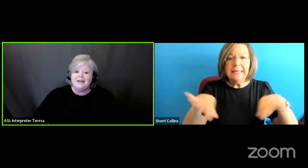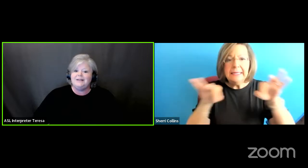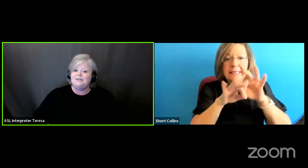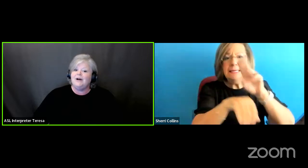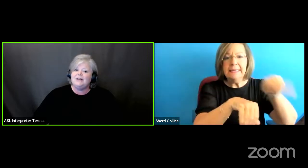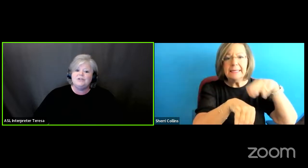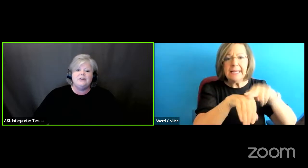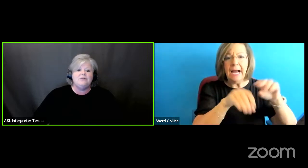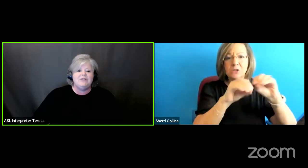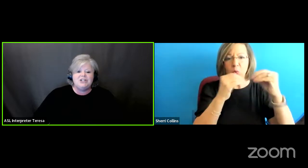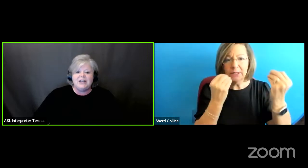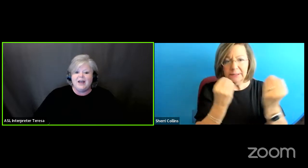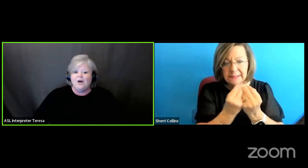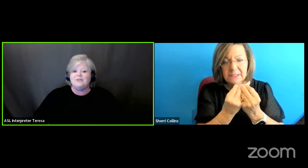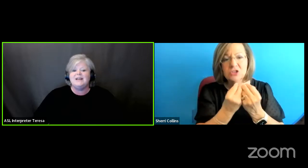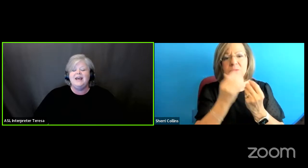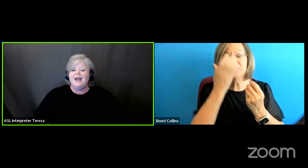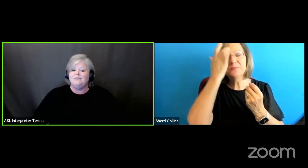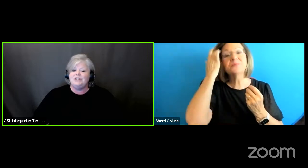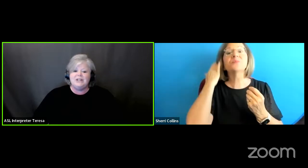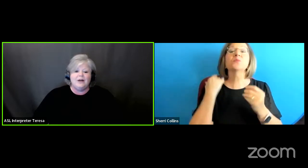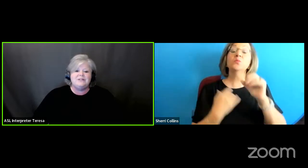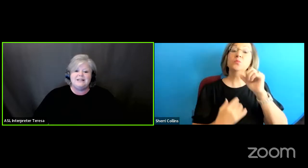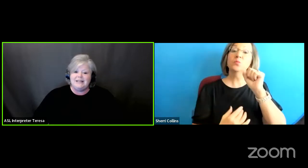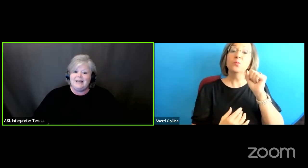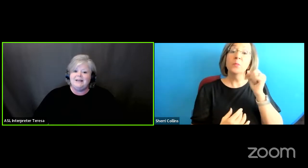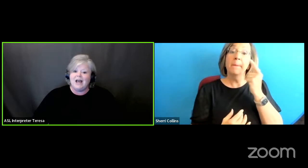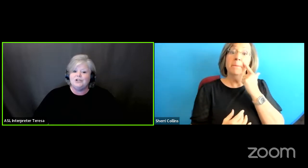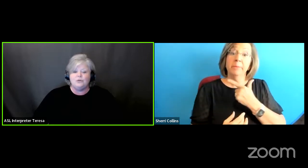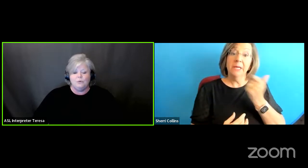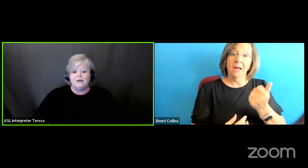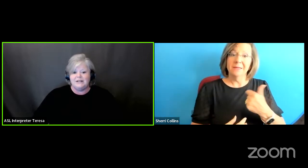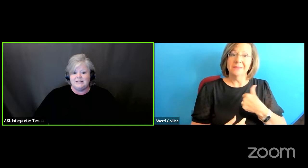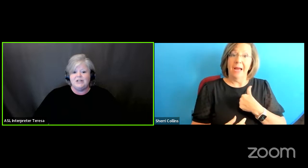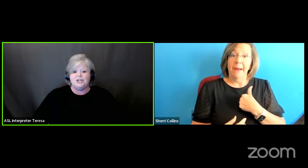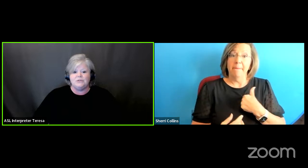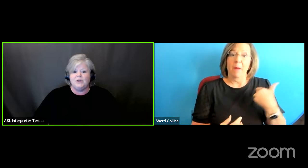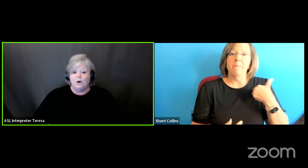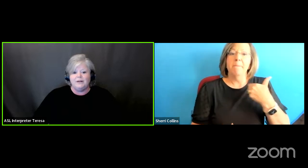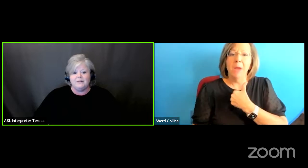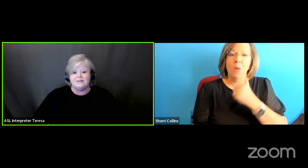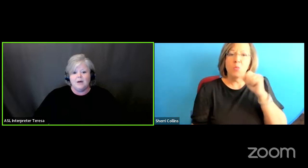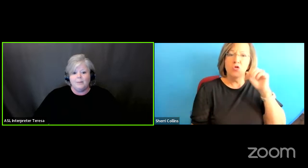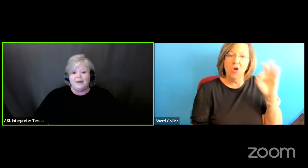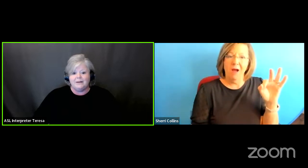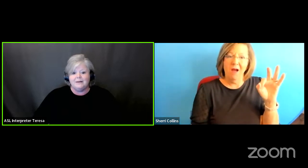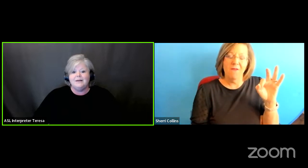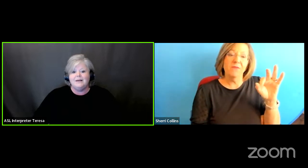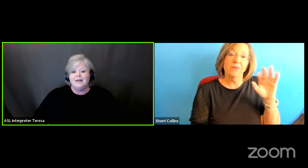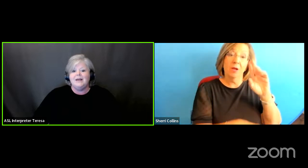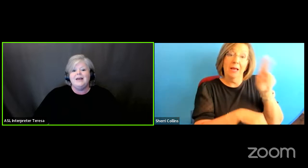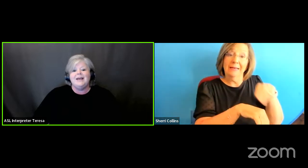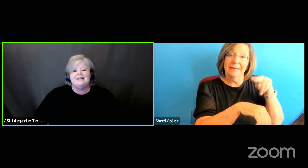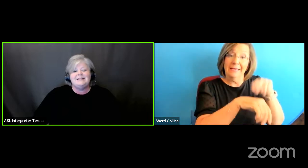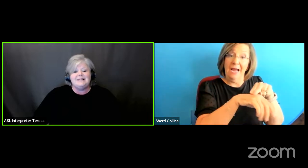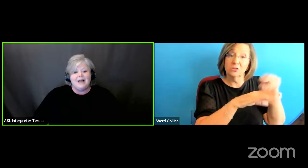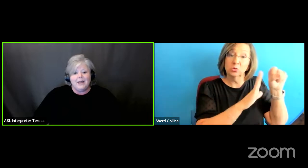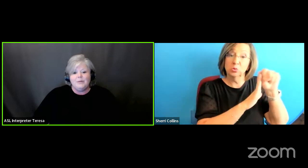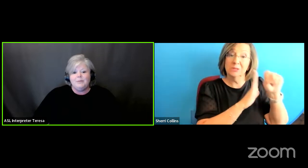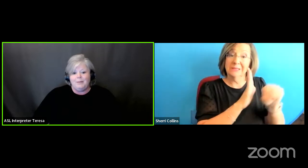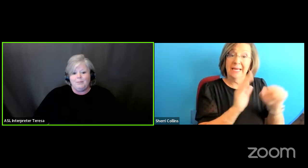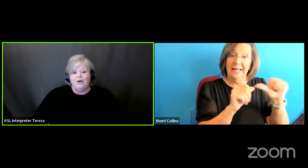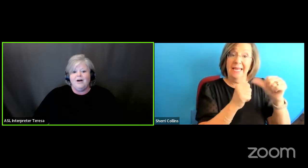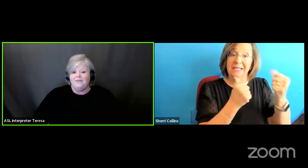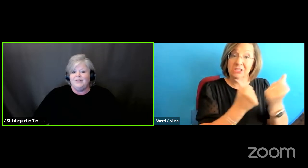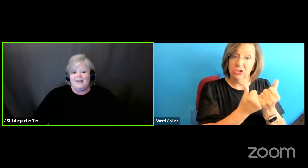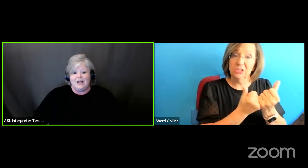until I started reaching out to key national organizations regarding this topic. Since I